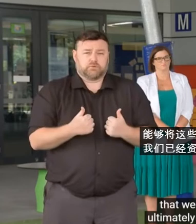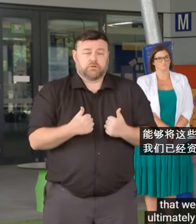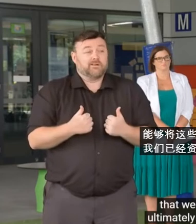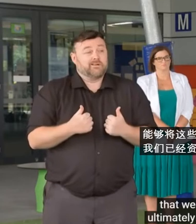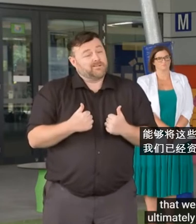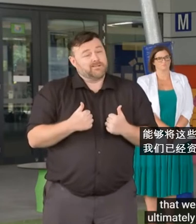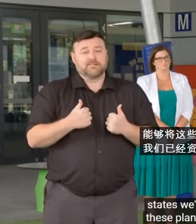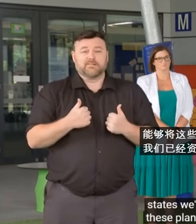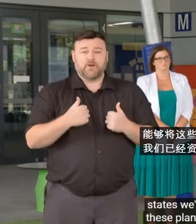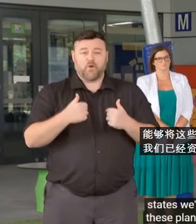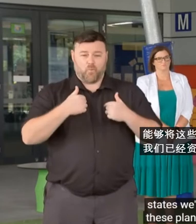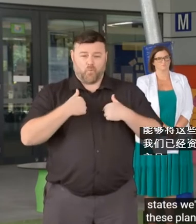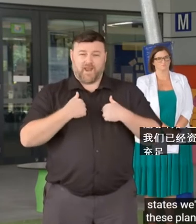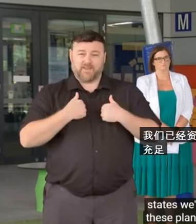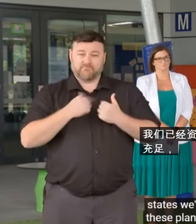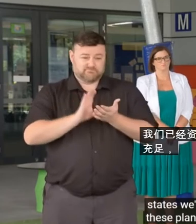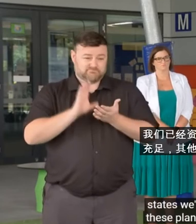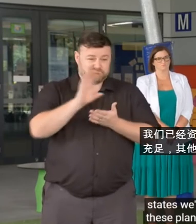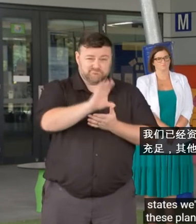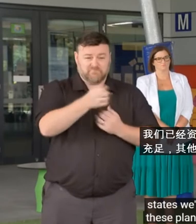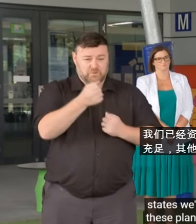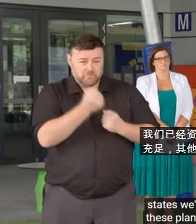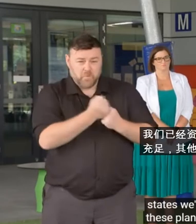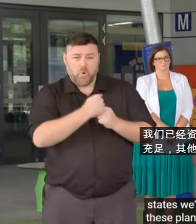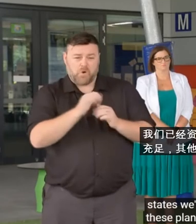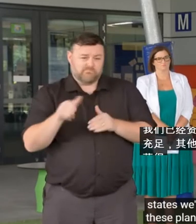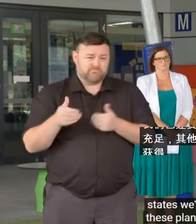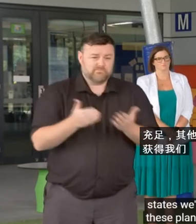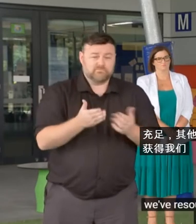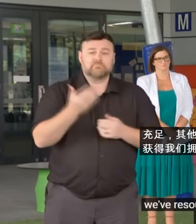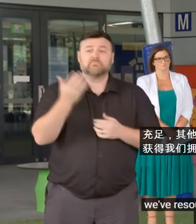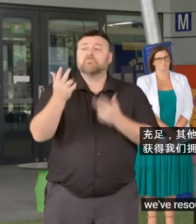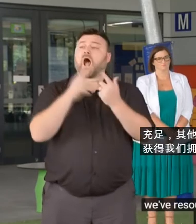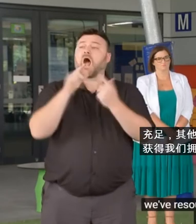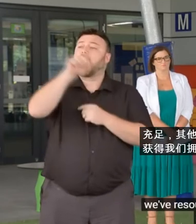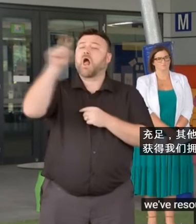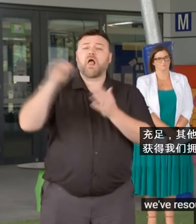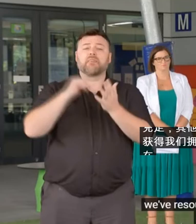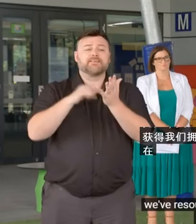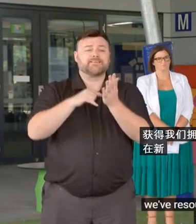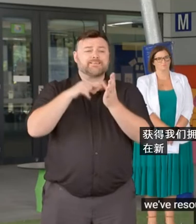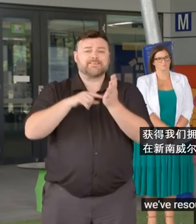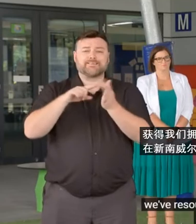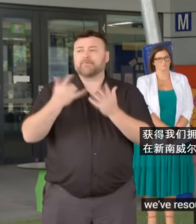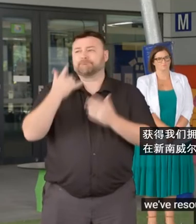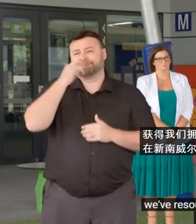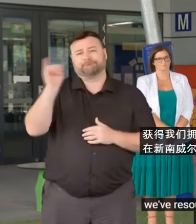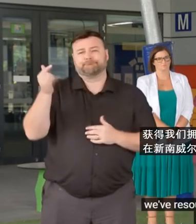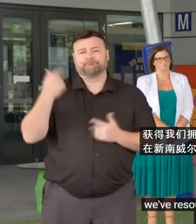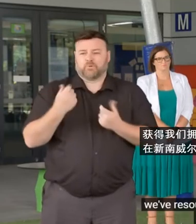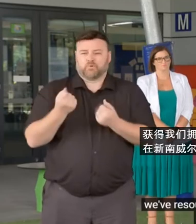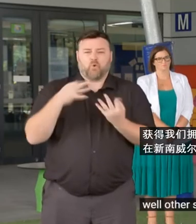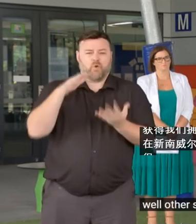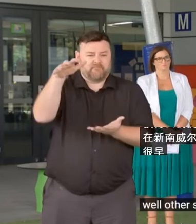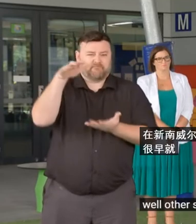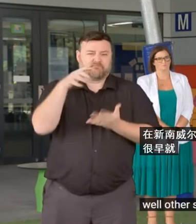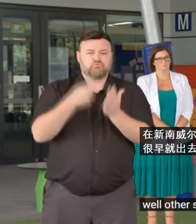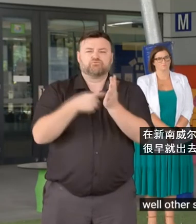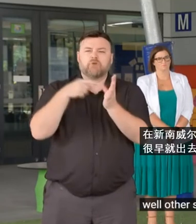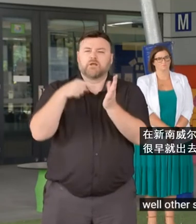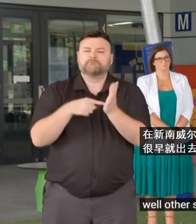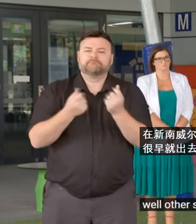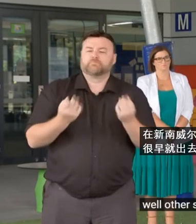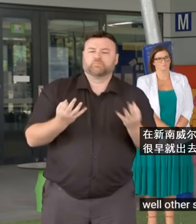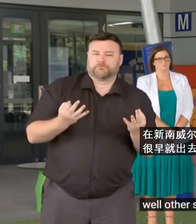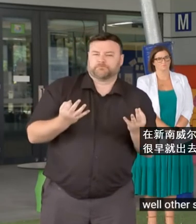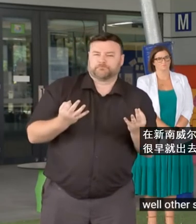we've resourced it very well. Other states don't have the access to the rapid antigen tests that we have in New South Wales and in Victoria. We went out